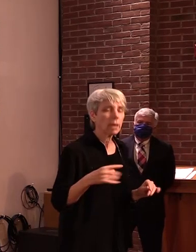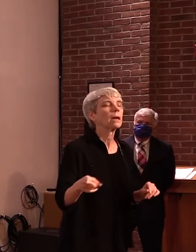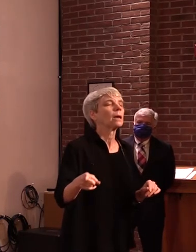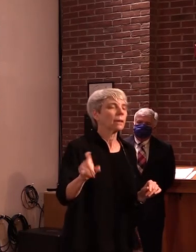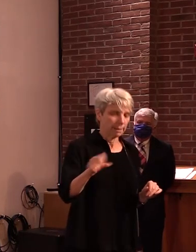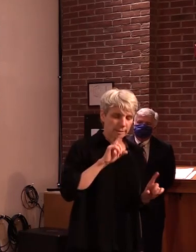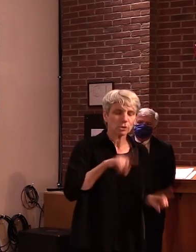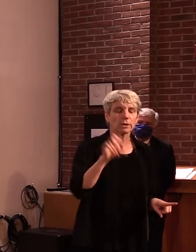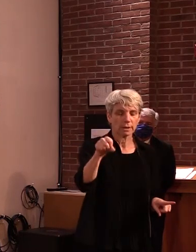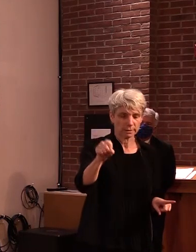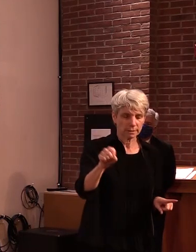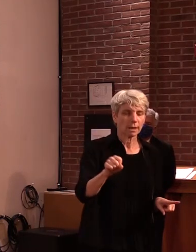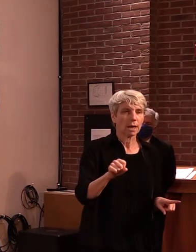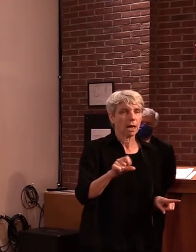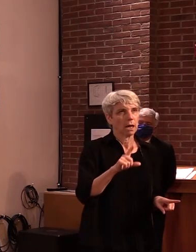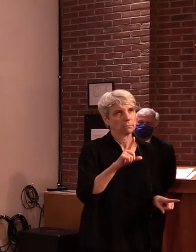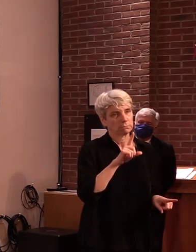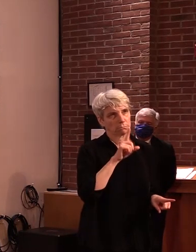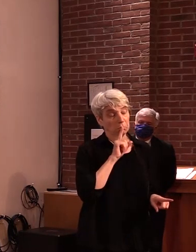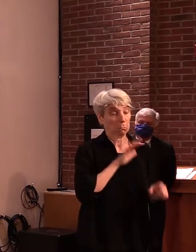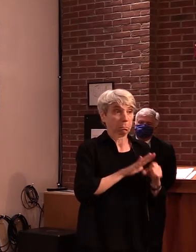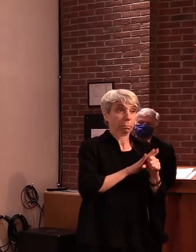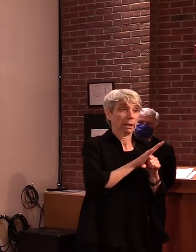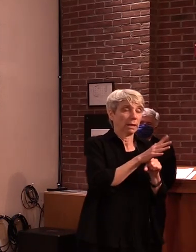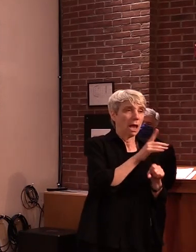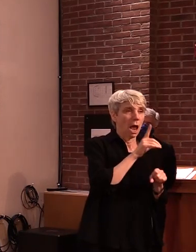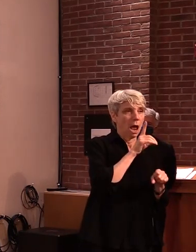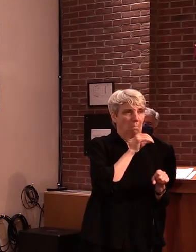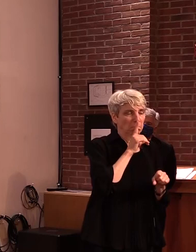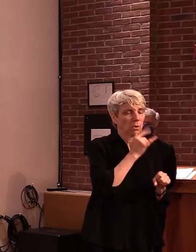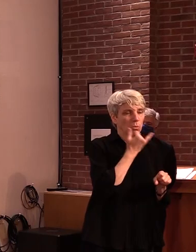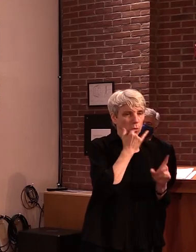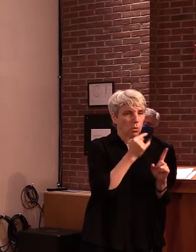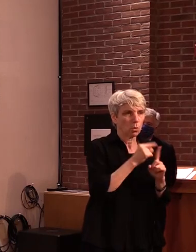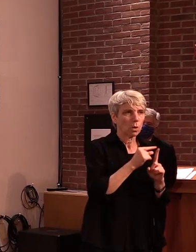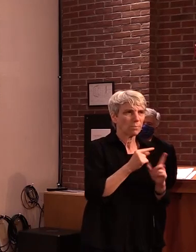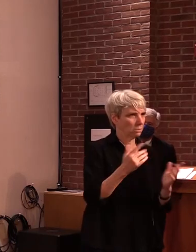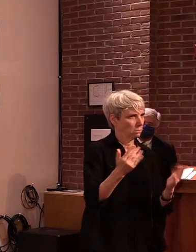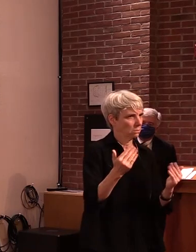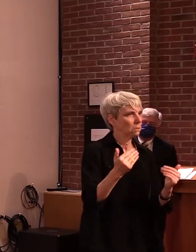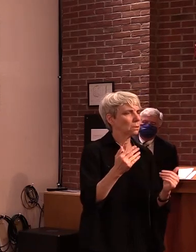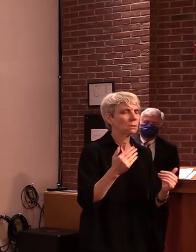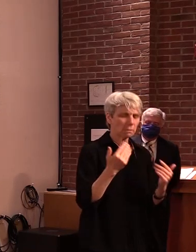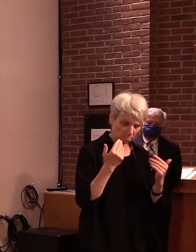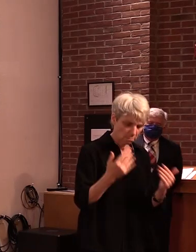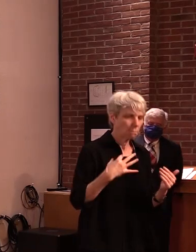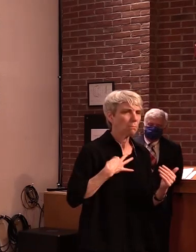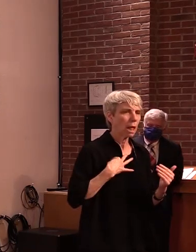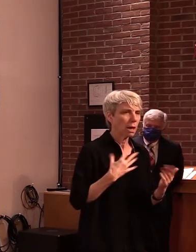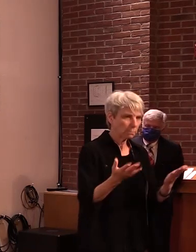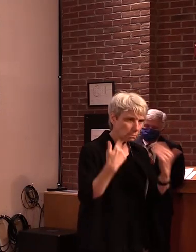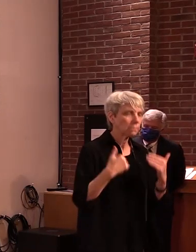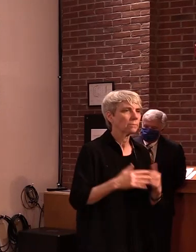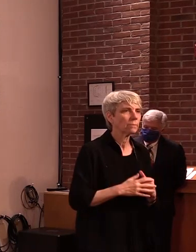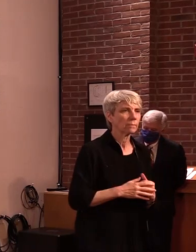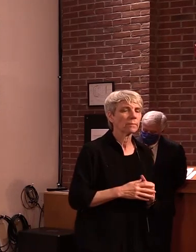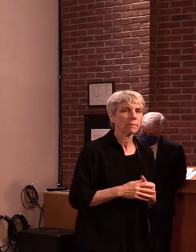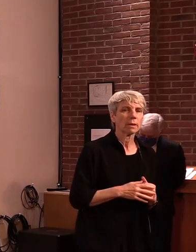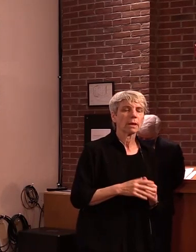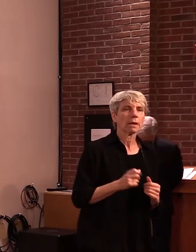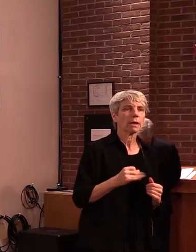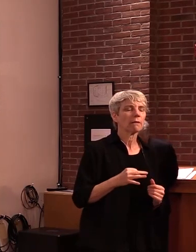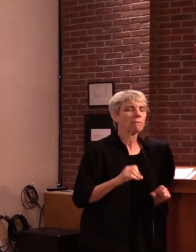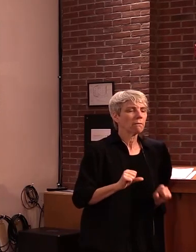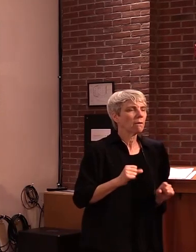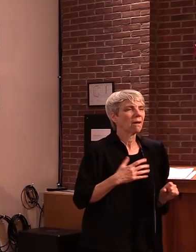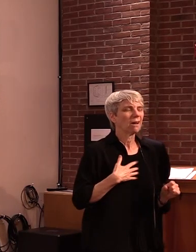Still applying. Yeah, I wouldn't say it's significant. People should be applying for sure. If they've